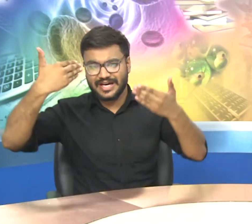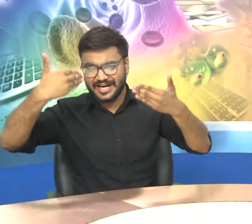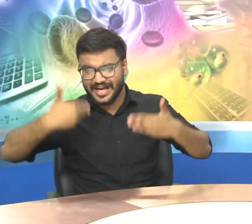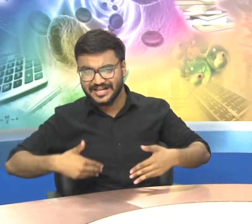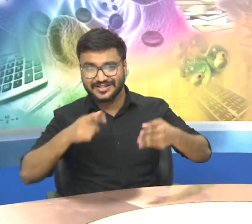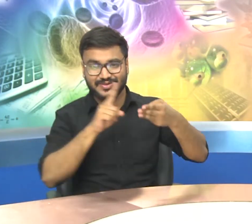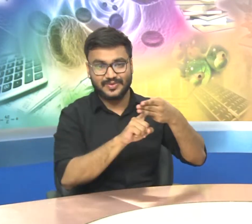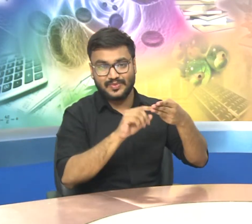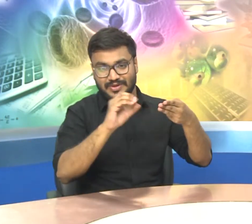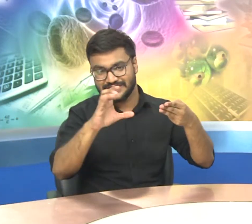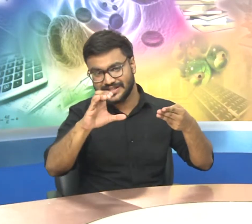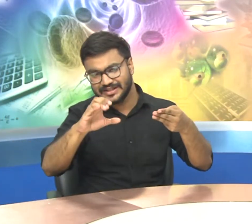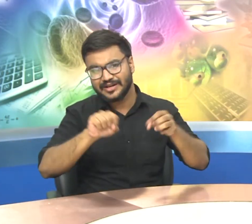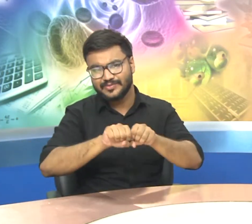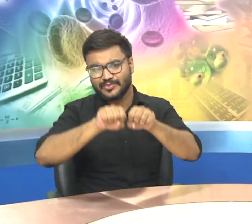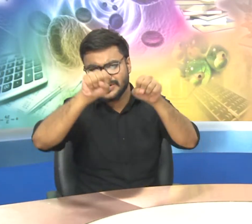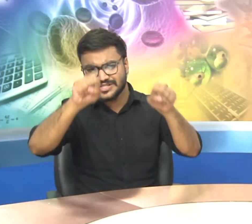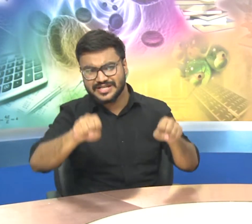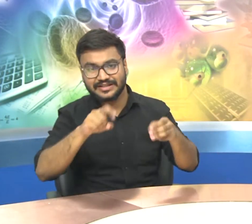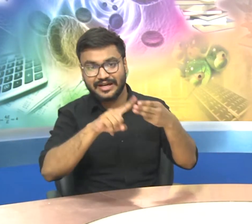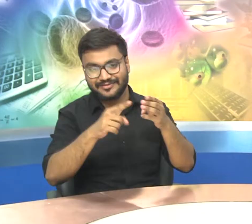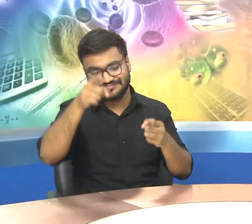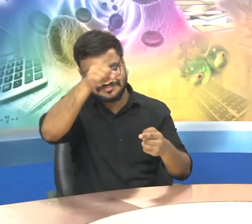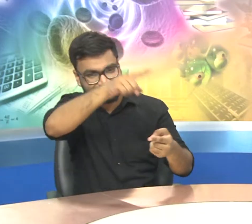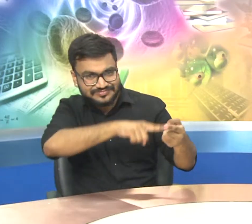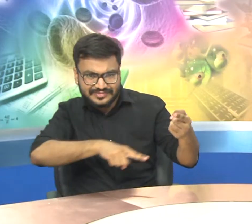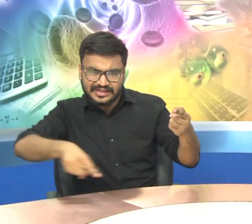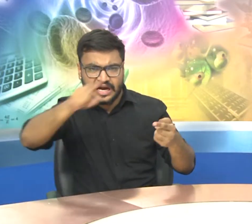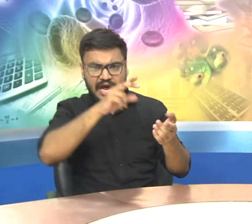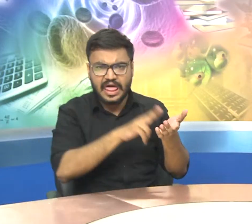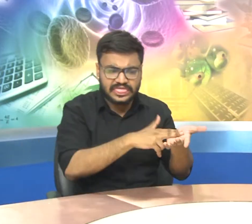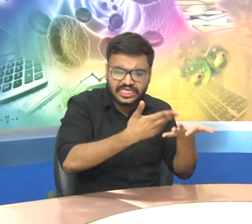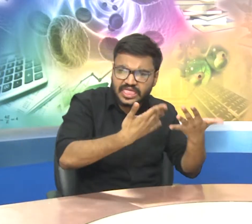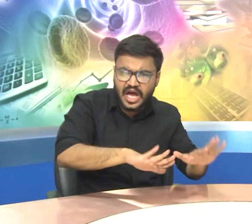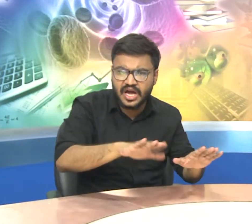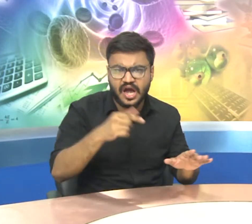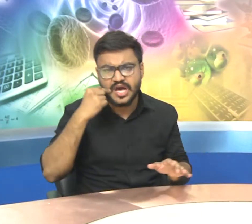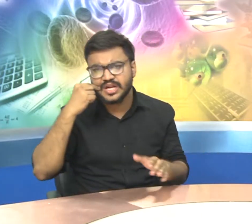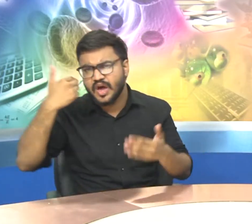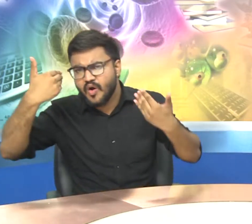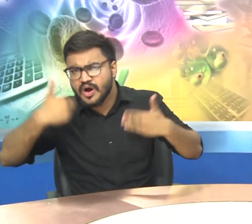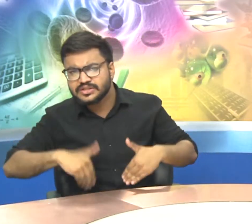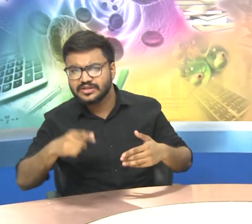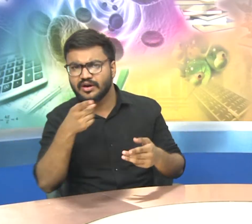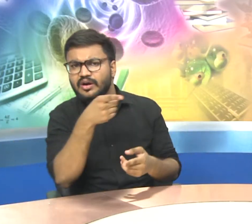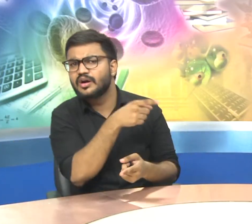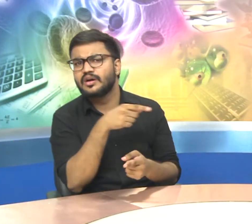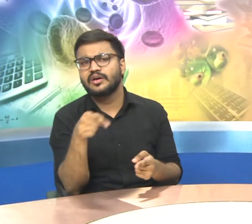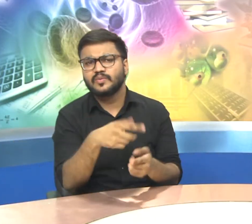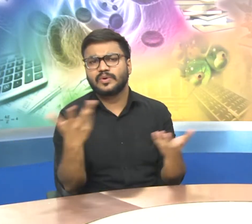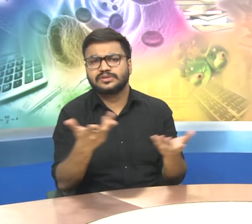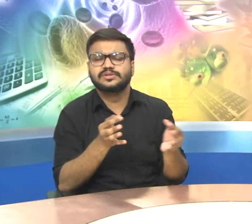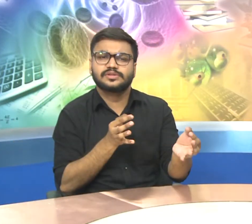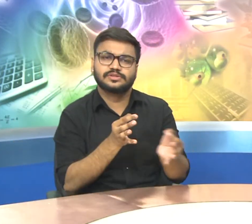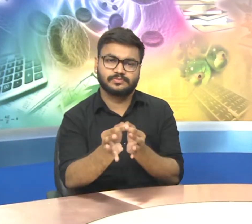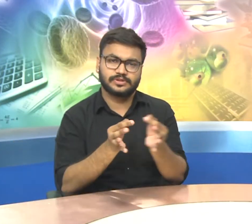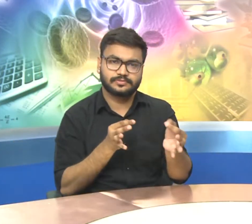And also can list a few natural and human modified ecosystems